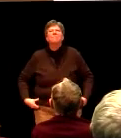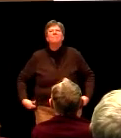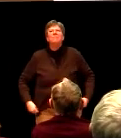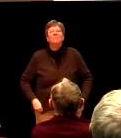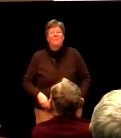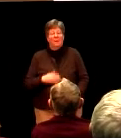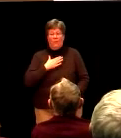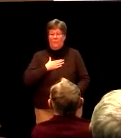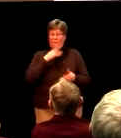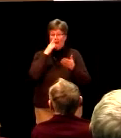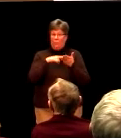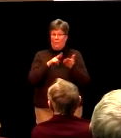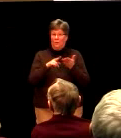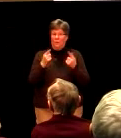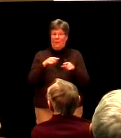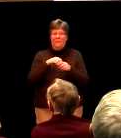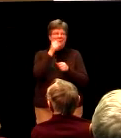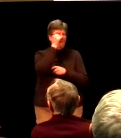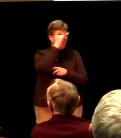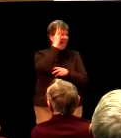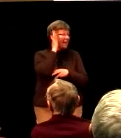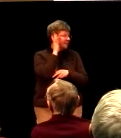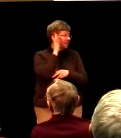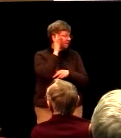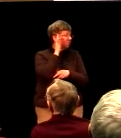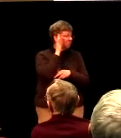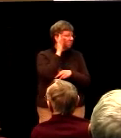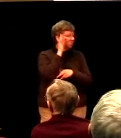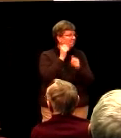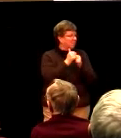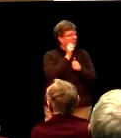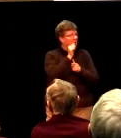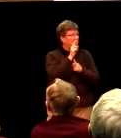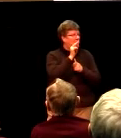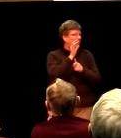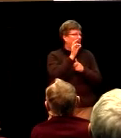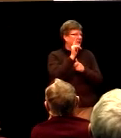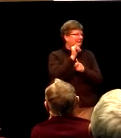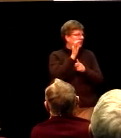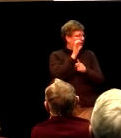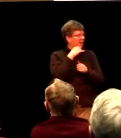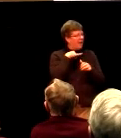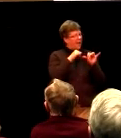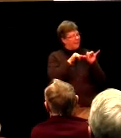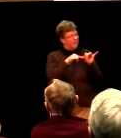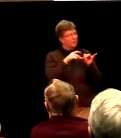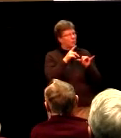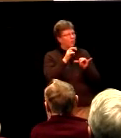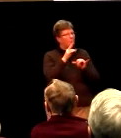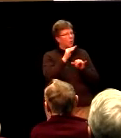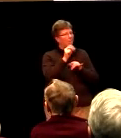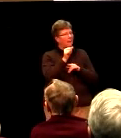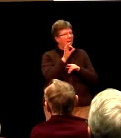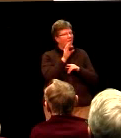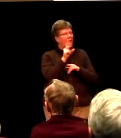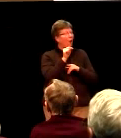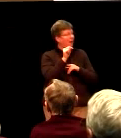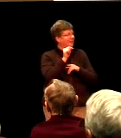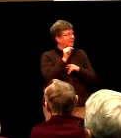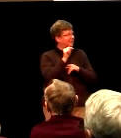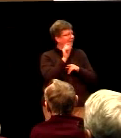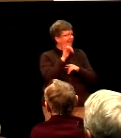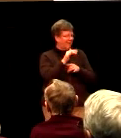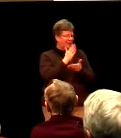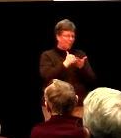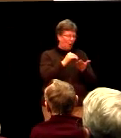And so my research takes place in Alaska, primarily, in the Arctic. And I measure permafrost, which is the part of